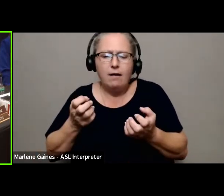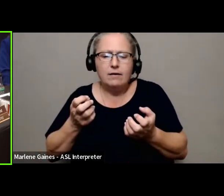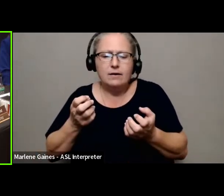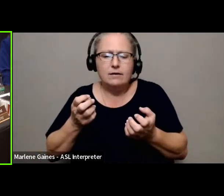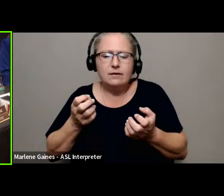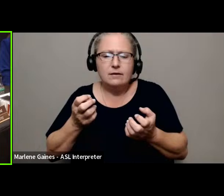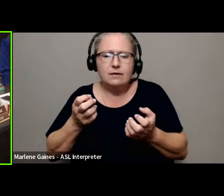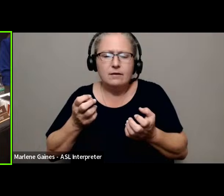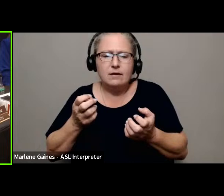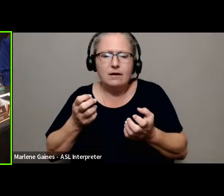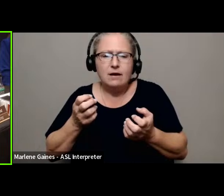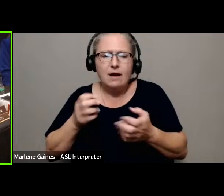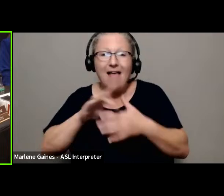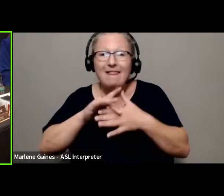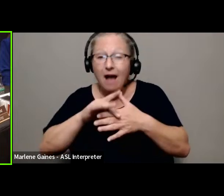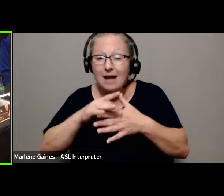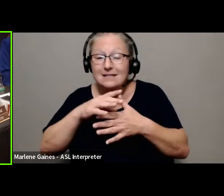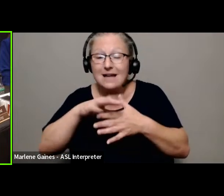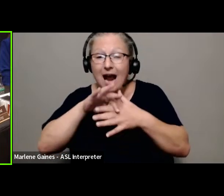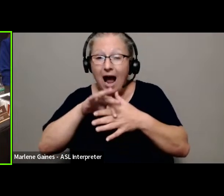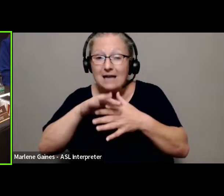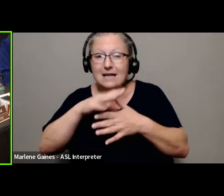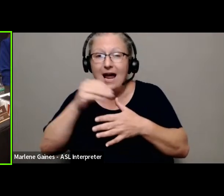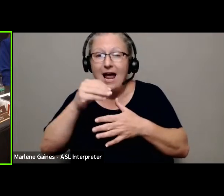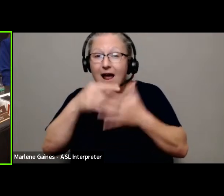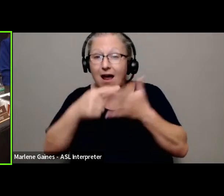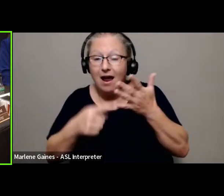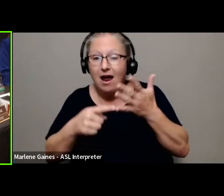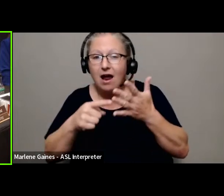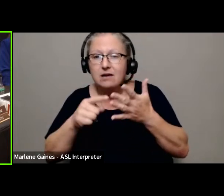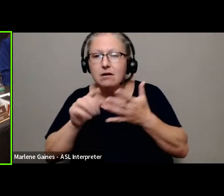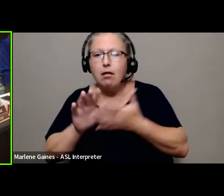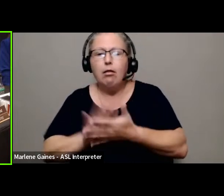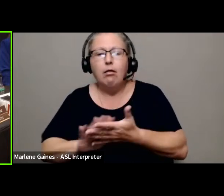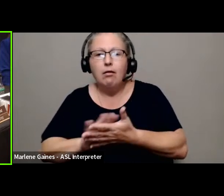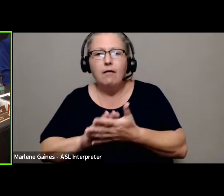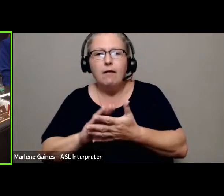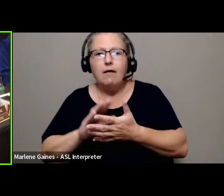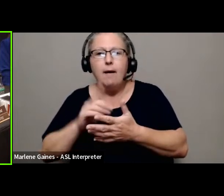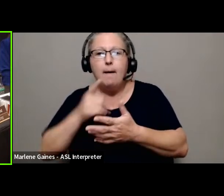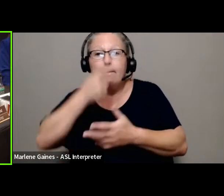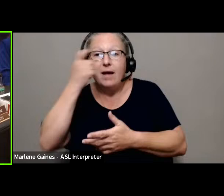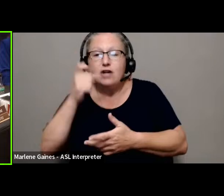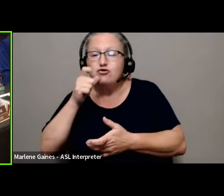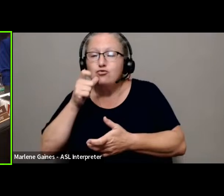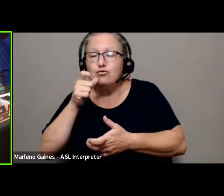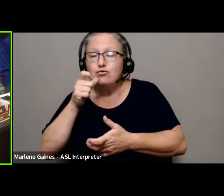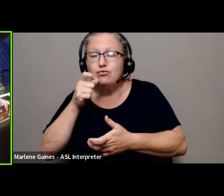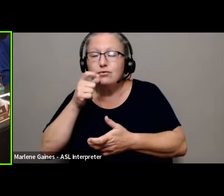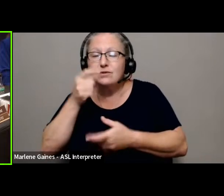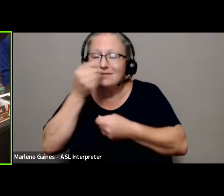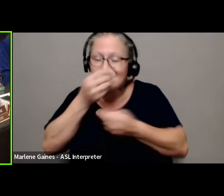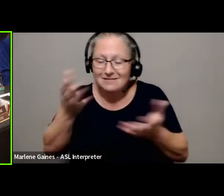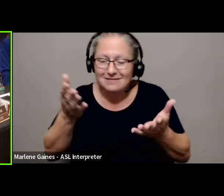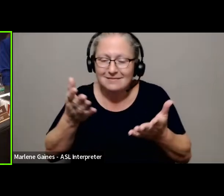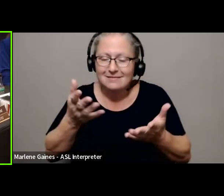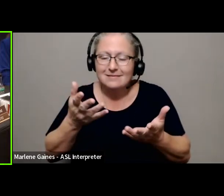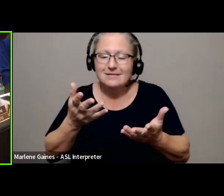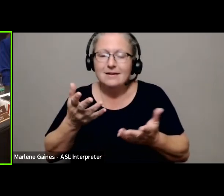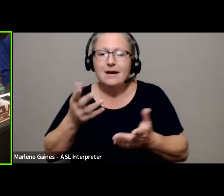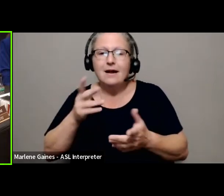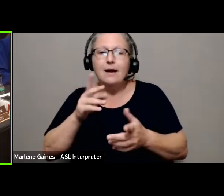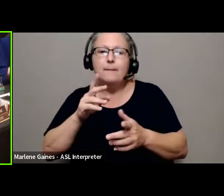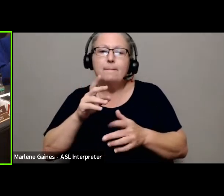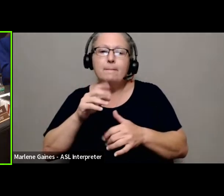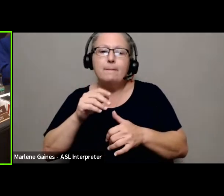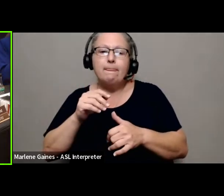the content and stuff to be watered down as a result of who's delivering it. So, and in terms